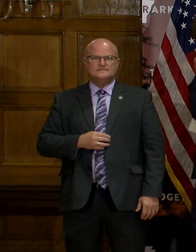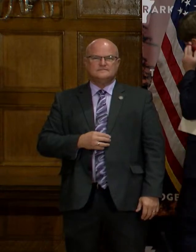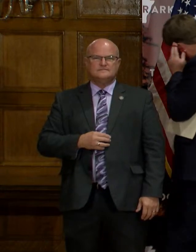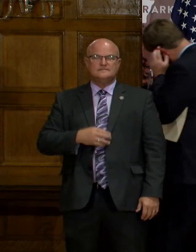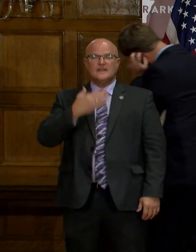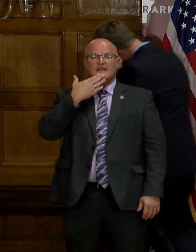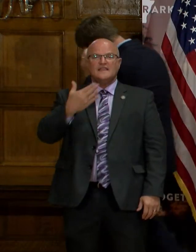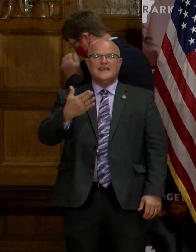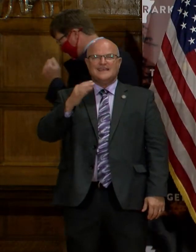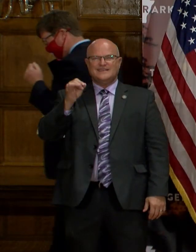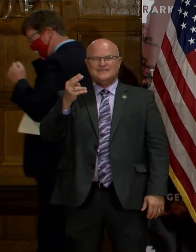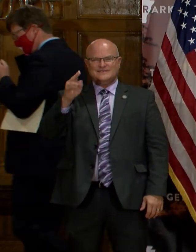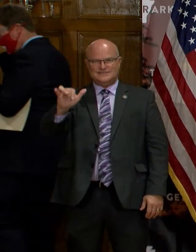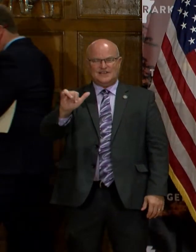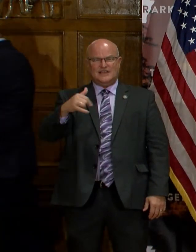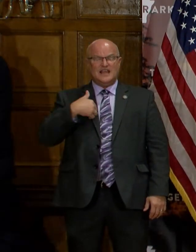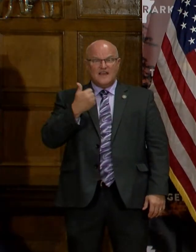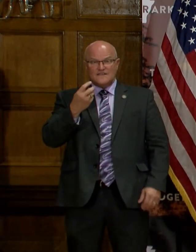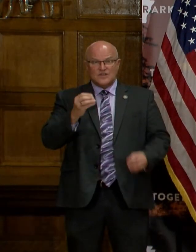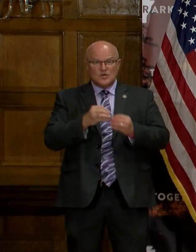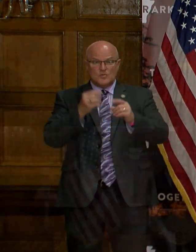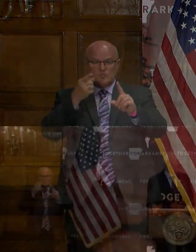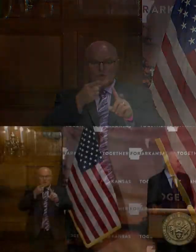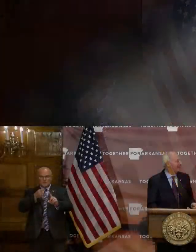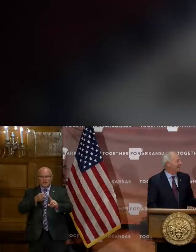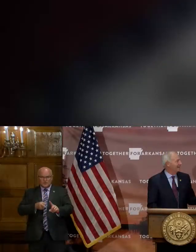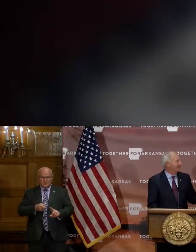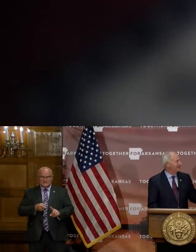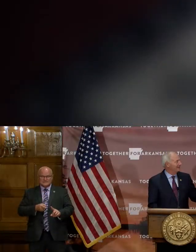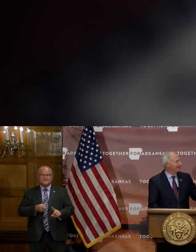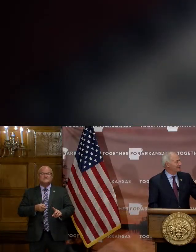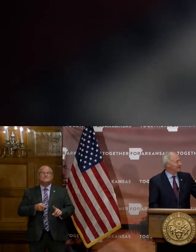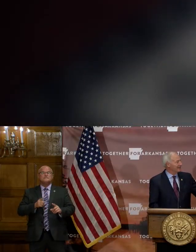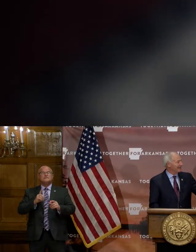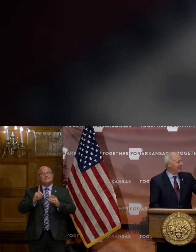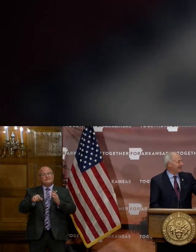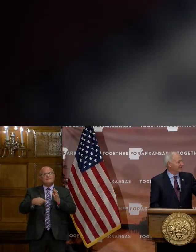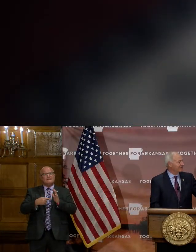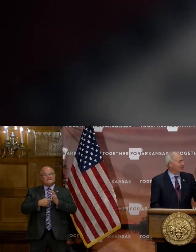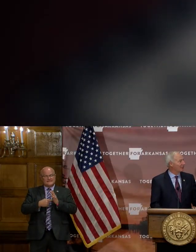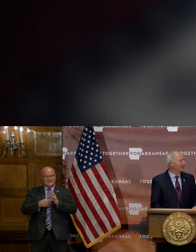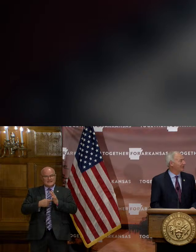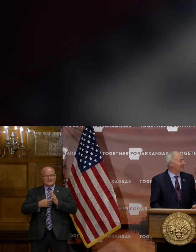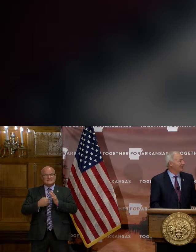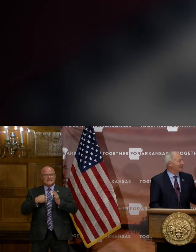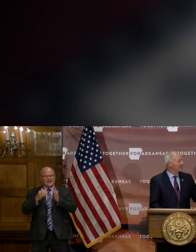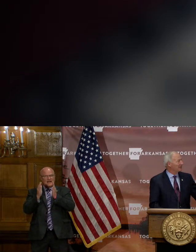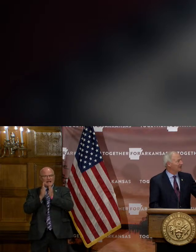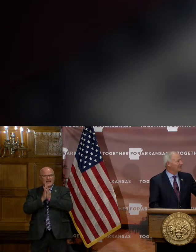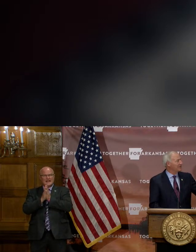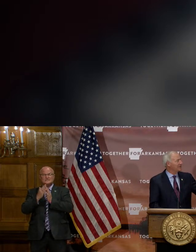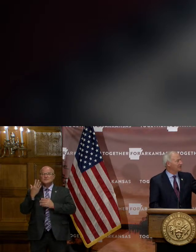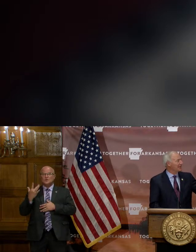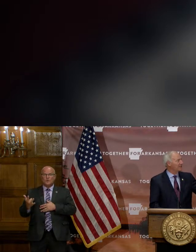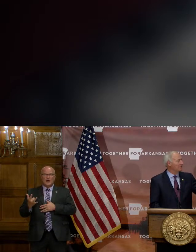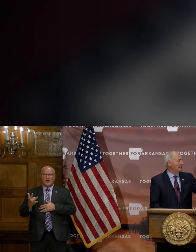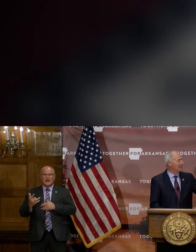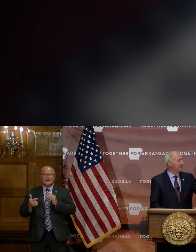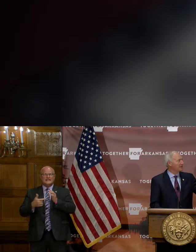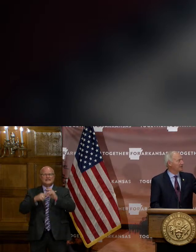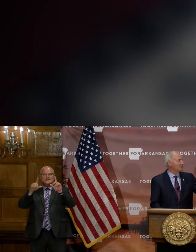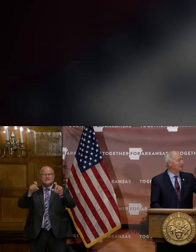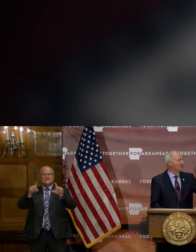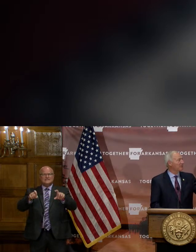Thank you, Johnny, and we just have a couple more points to make. This I asked for because these are